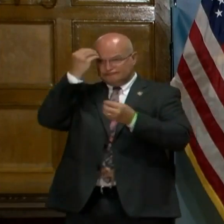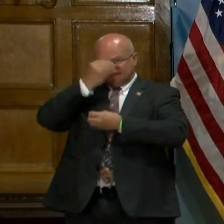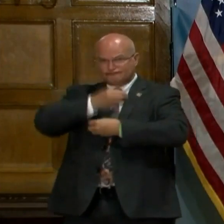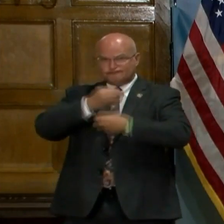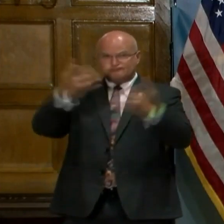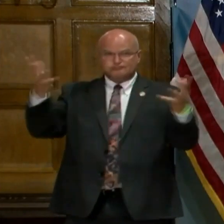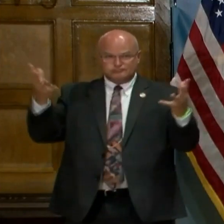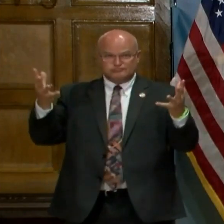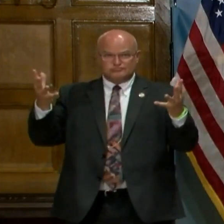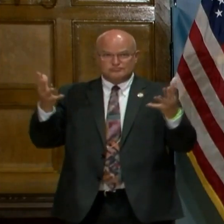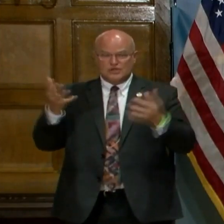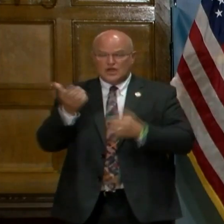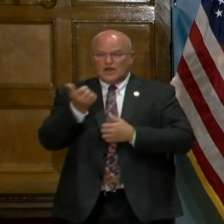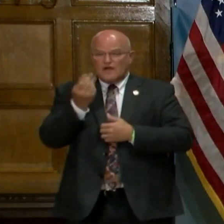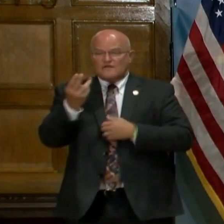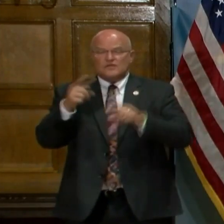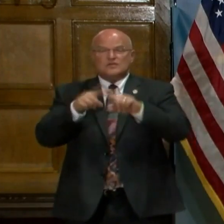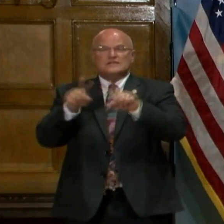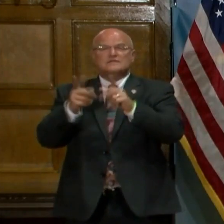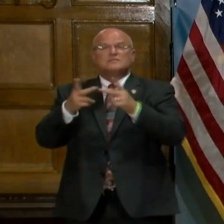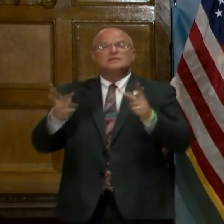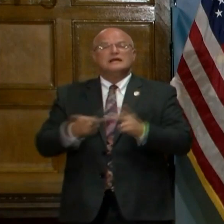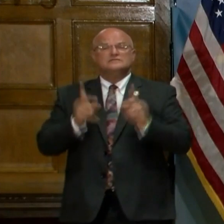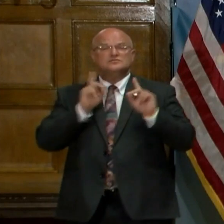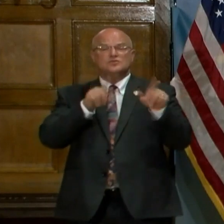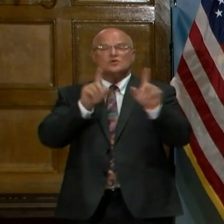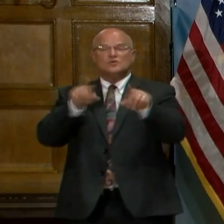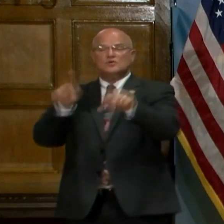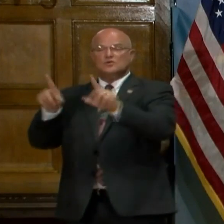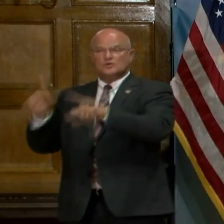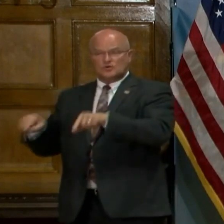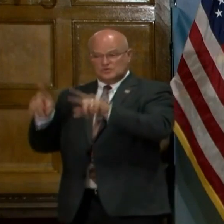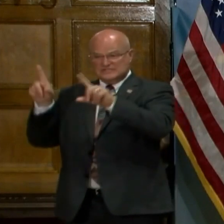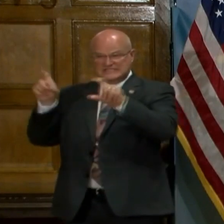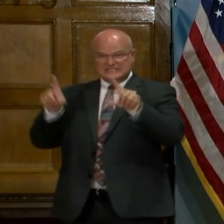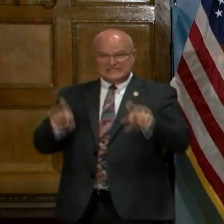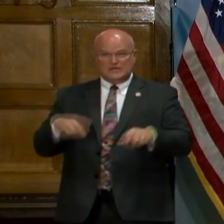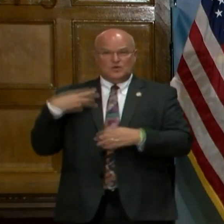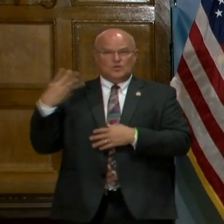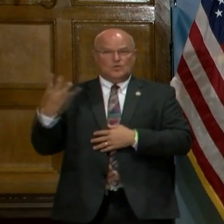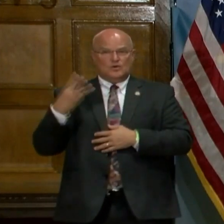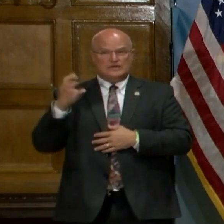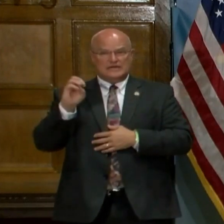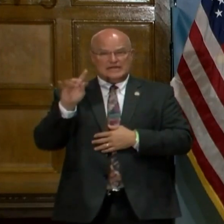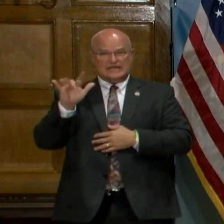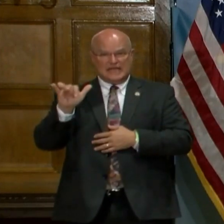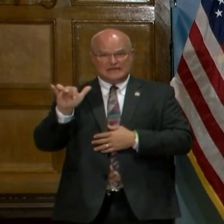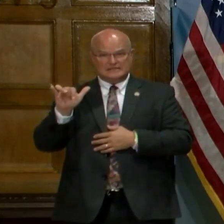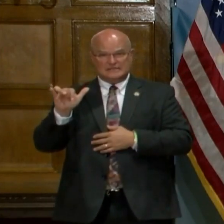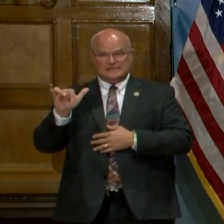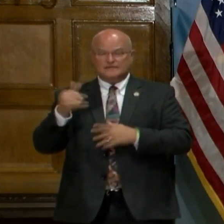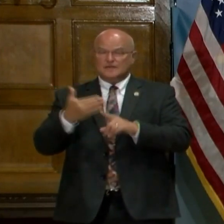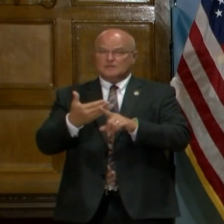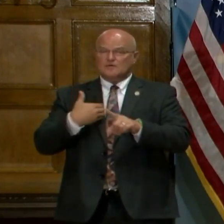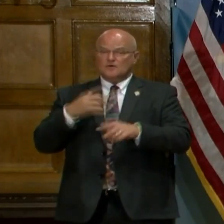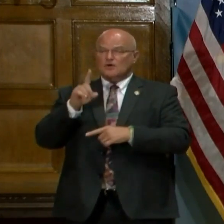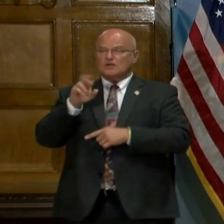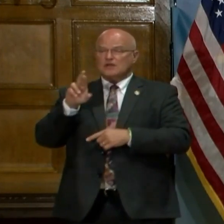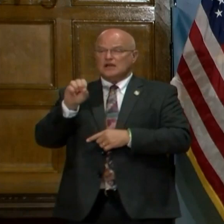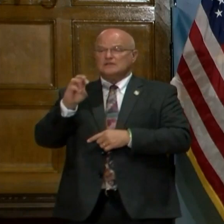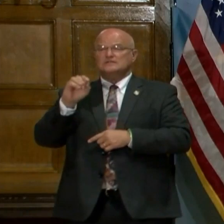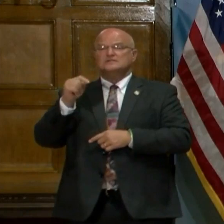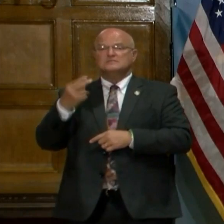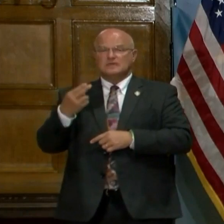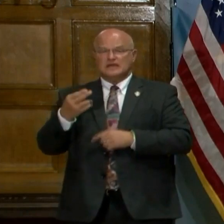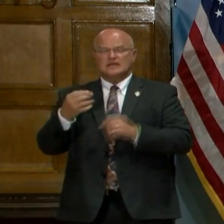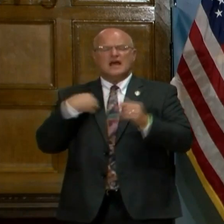out that there's a couple of different venues that you can go get your testing done in Washington County. And before Dr. Smith comes, I'll ask Dr.